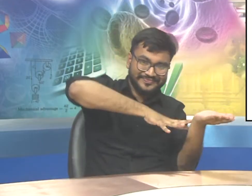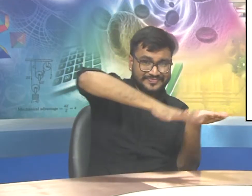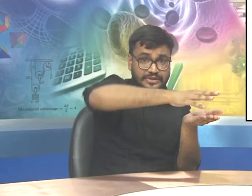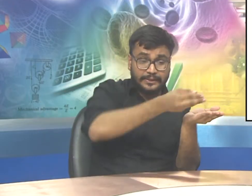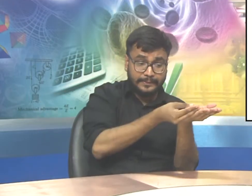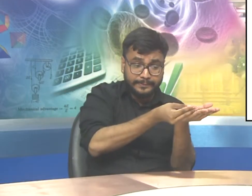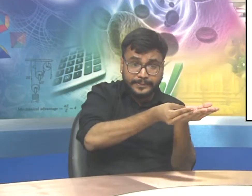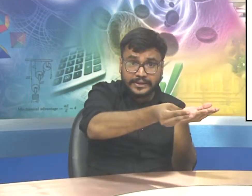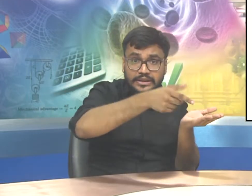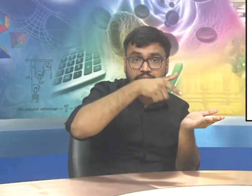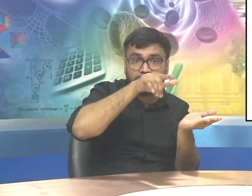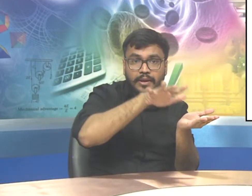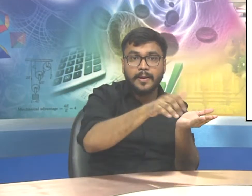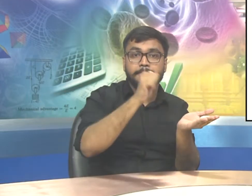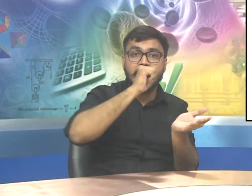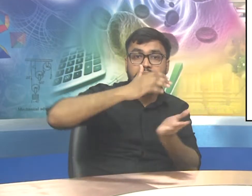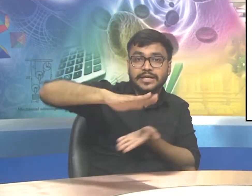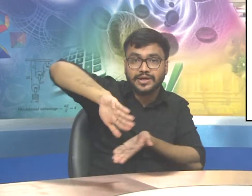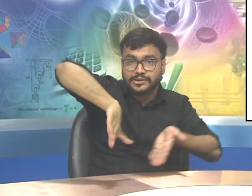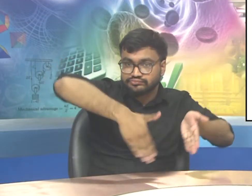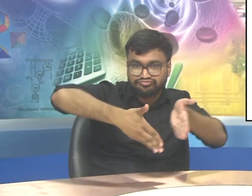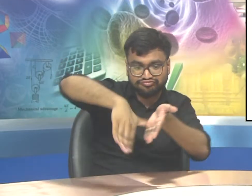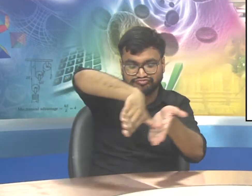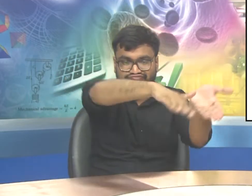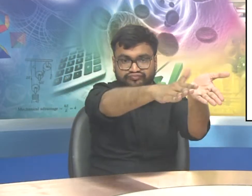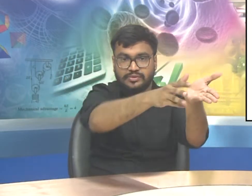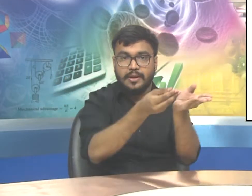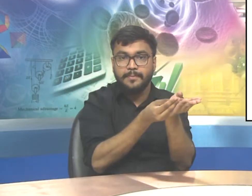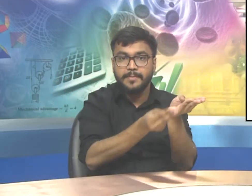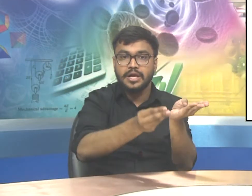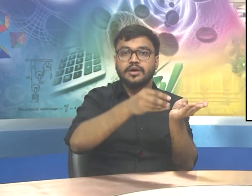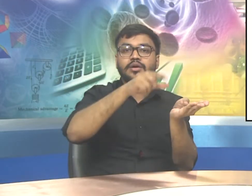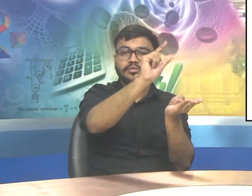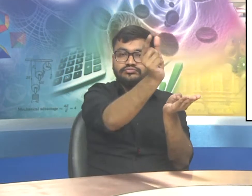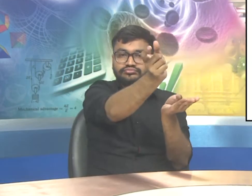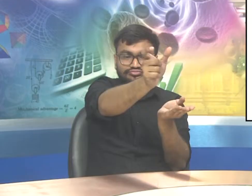people settled near rivers and fertile valleys.